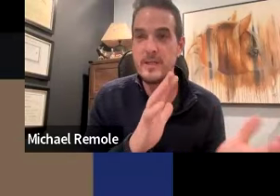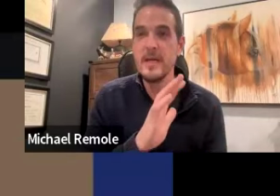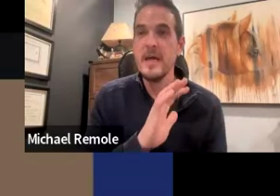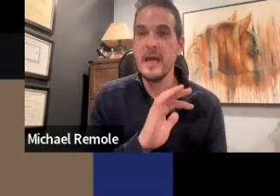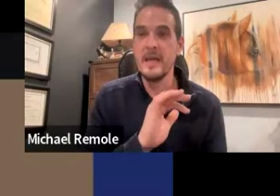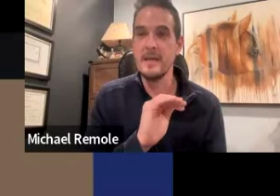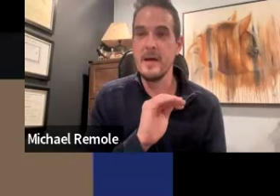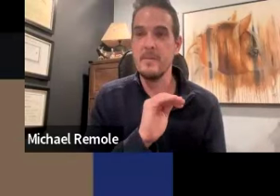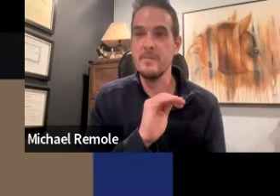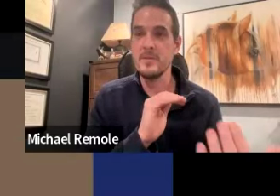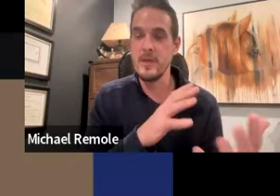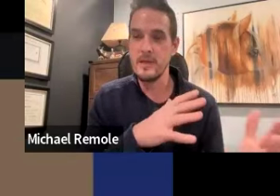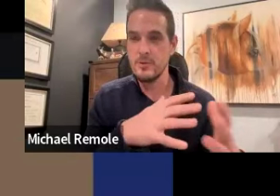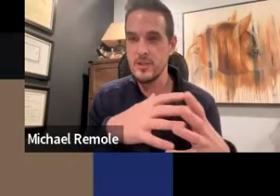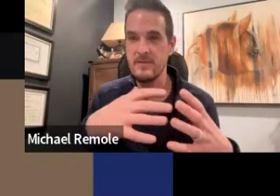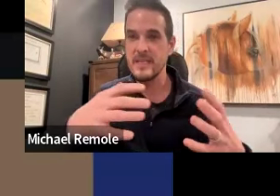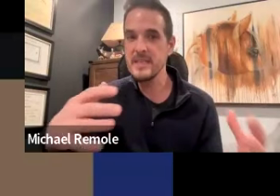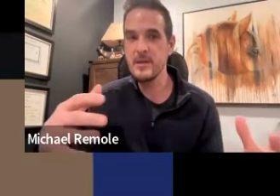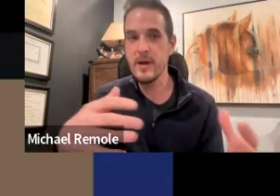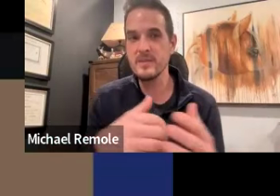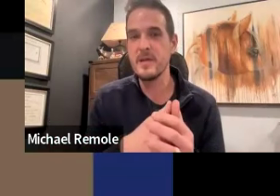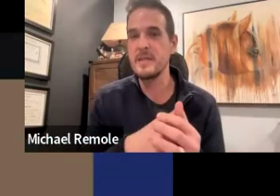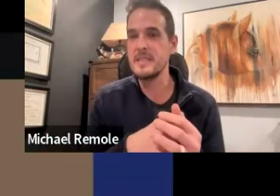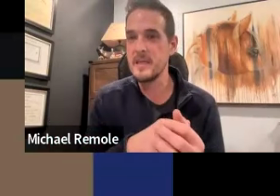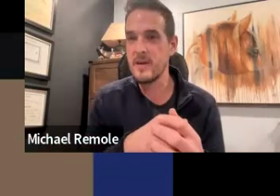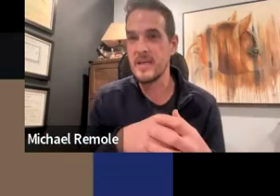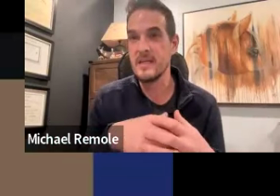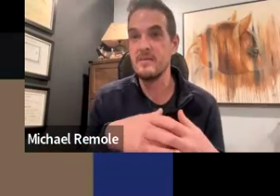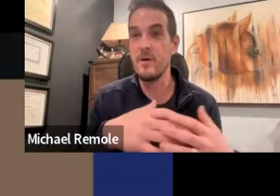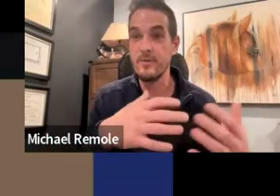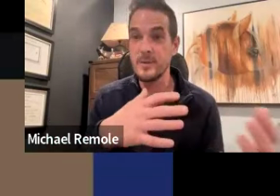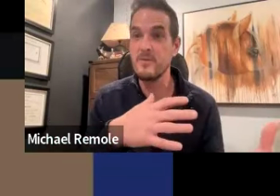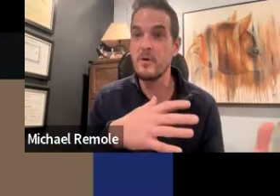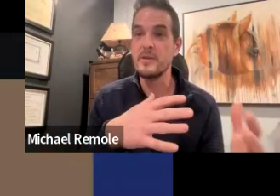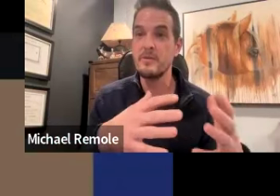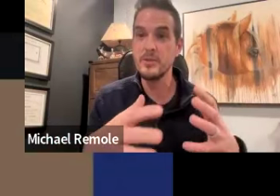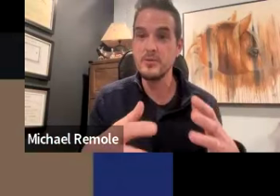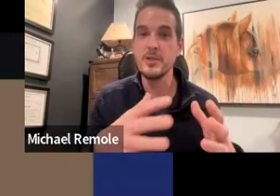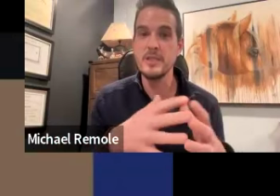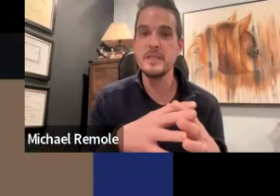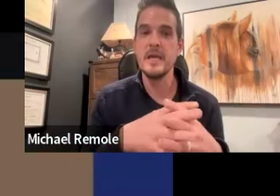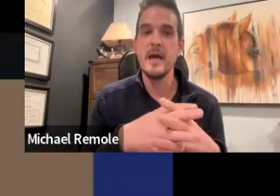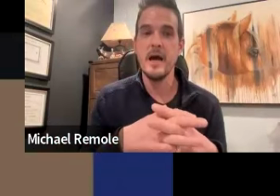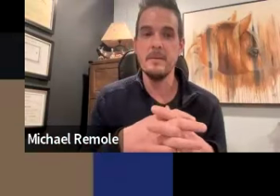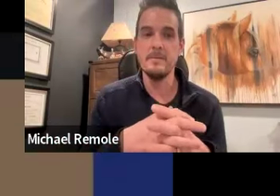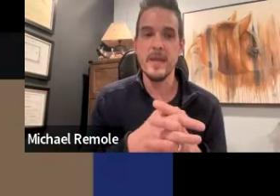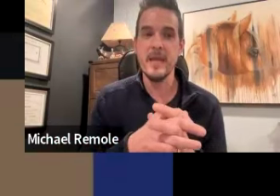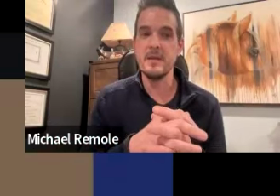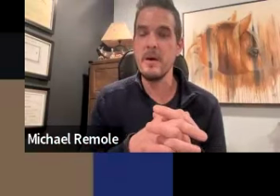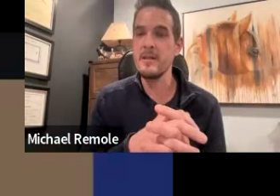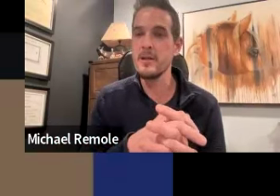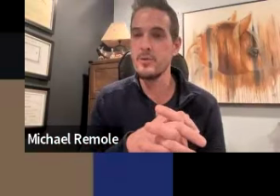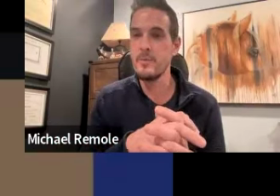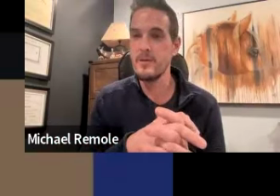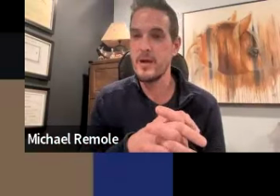during COVID, and so it was just kind of an extended respite, and DCFS had to get involved because of all the different restrictions.